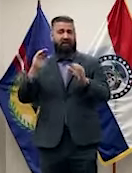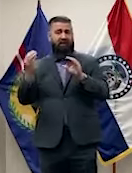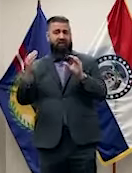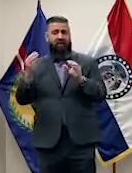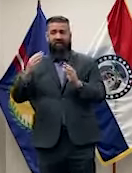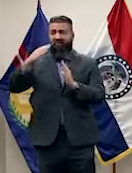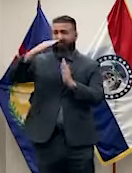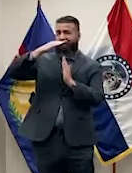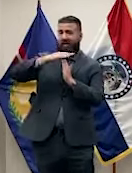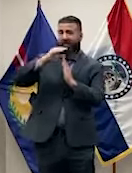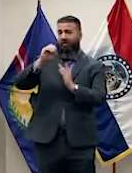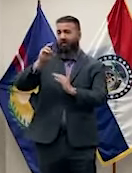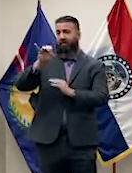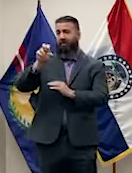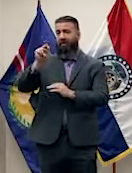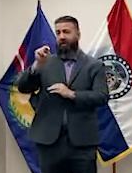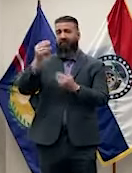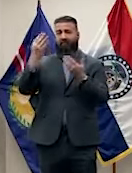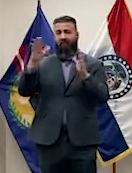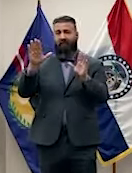variant in St. Louis County.